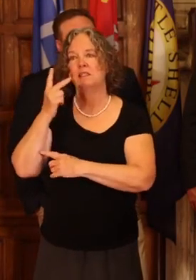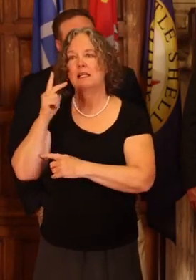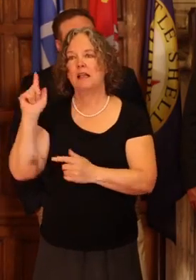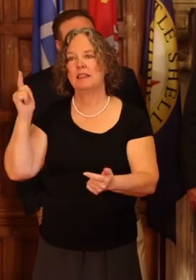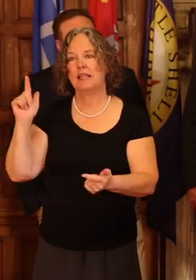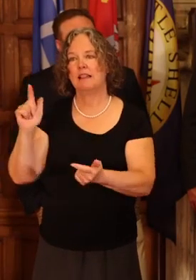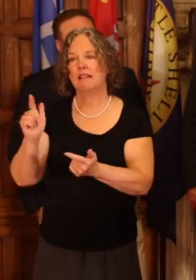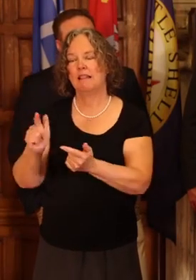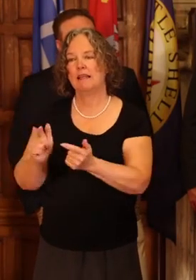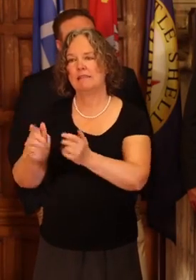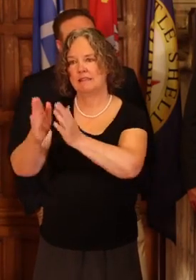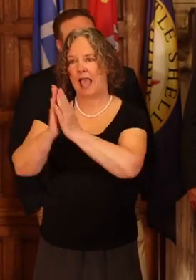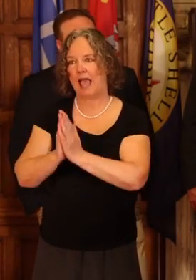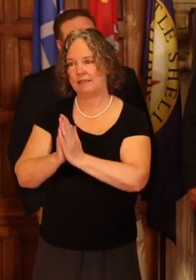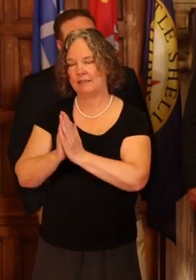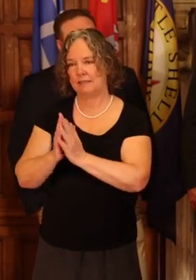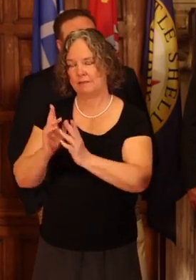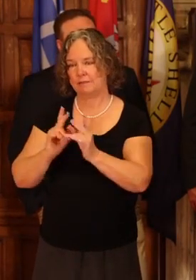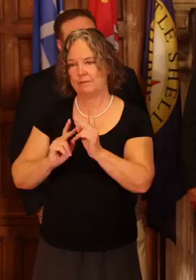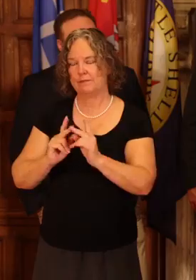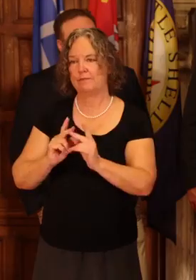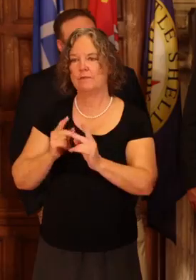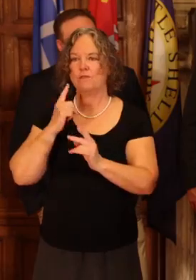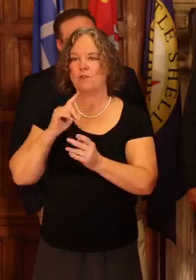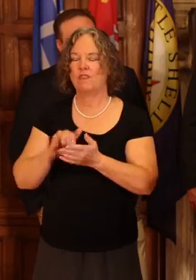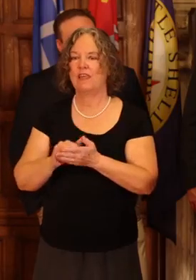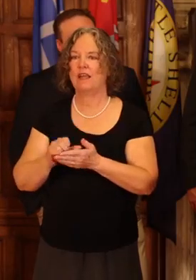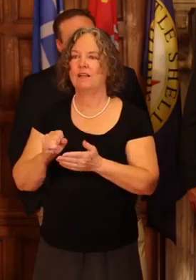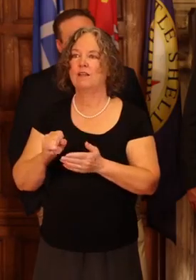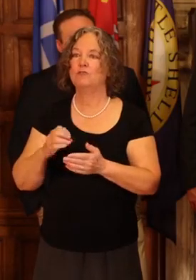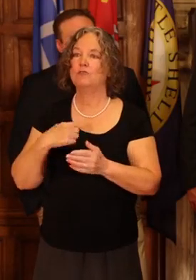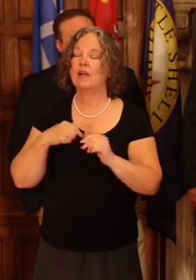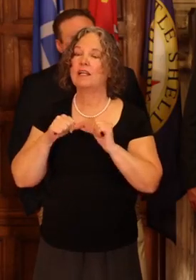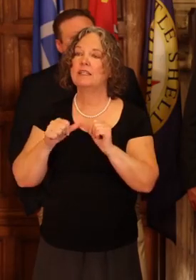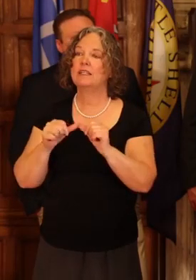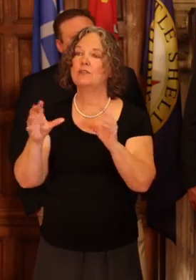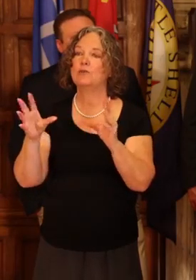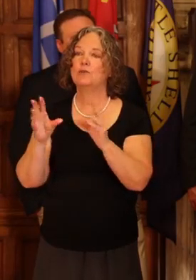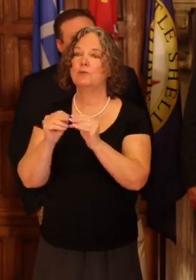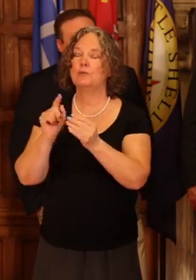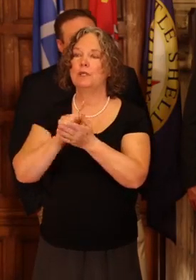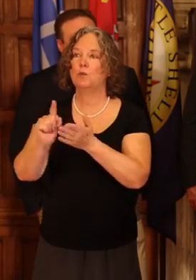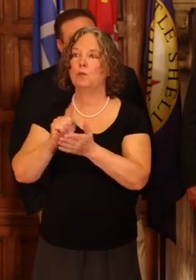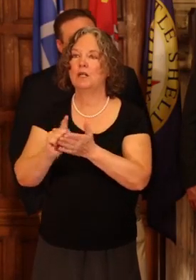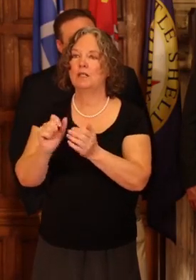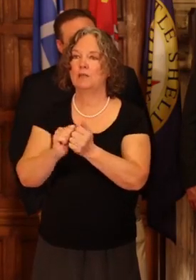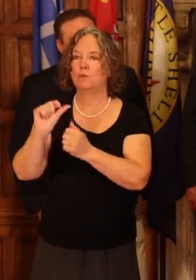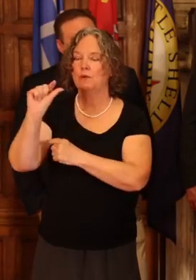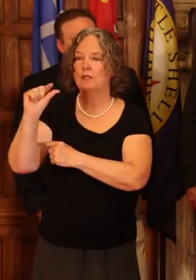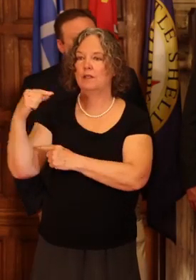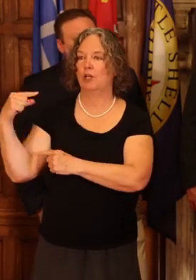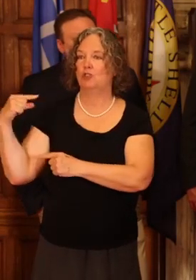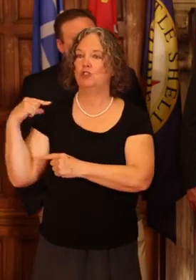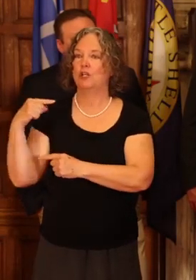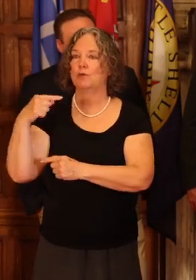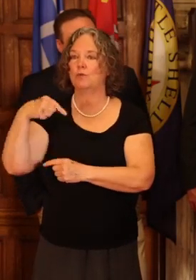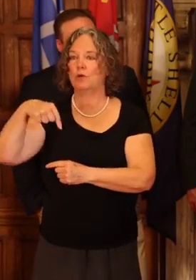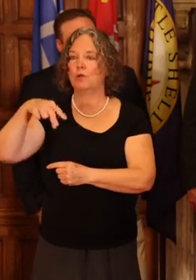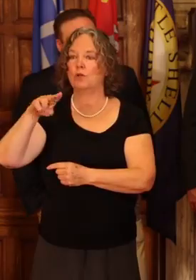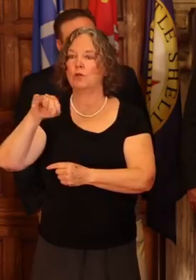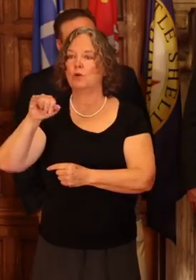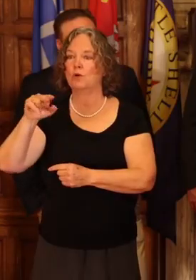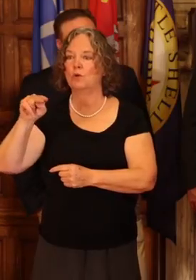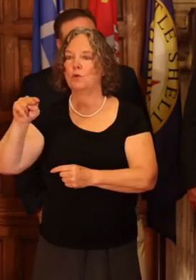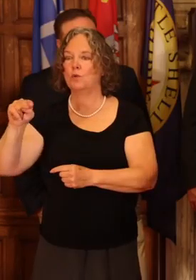vaccine. That's why we're shifting our strategies. I continue to meet weekly with General Quinn and the whole DPHHS